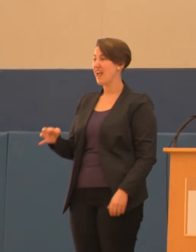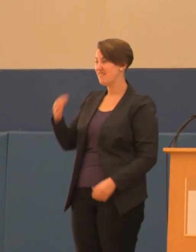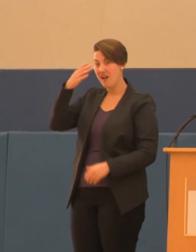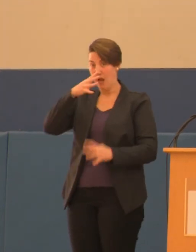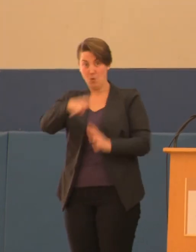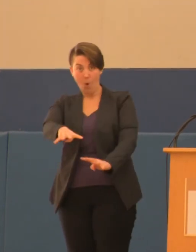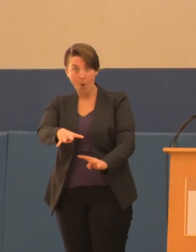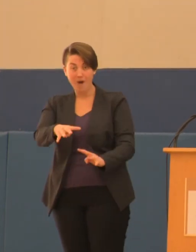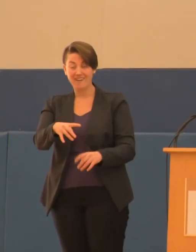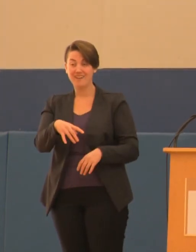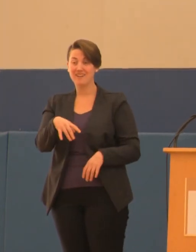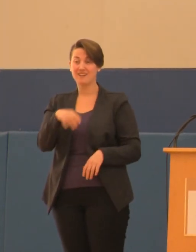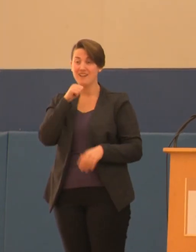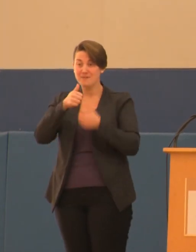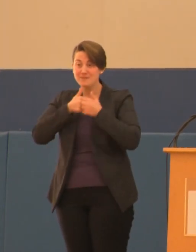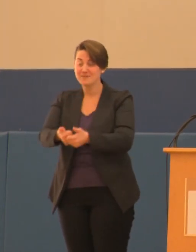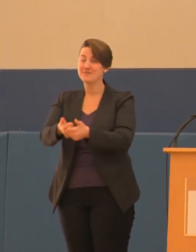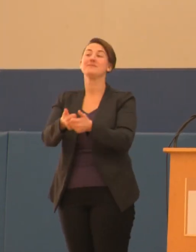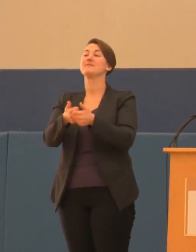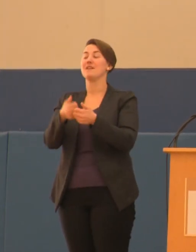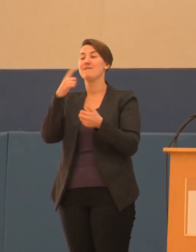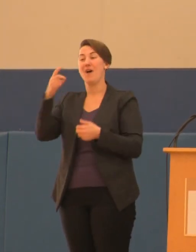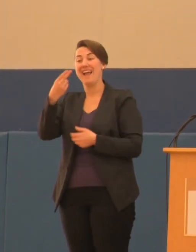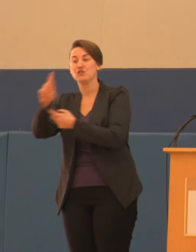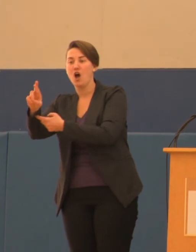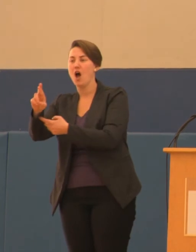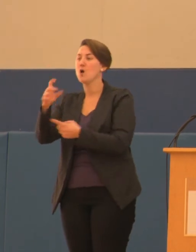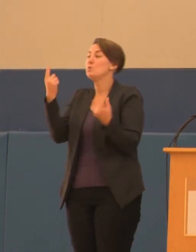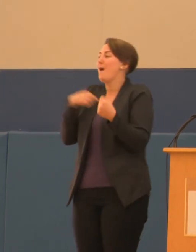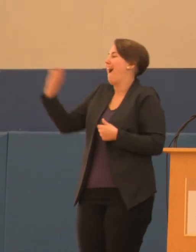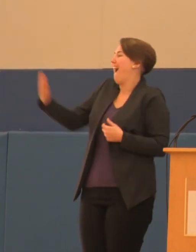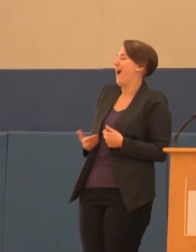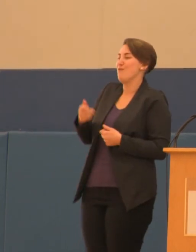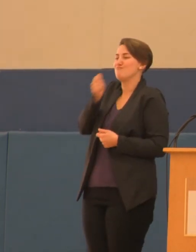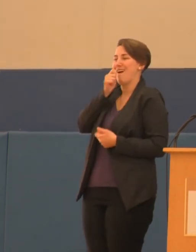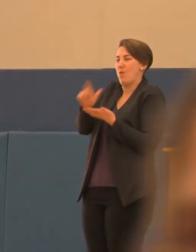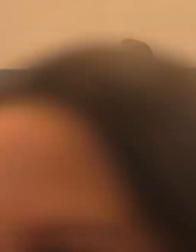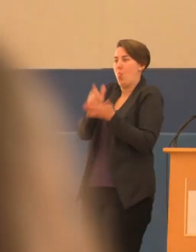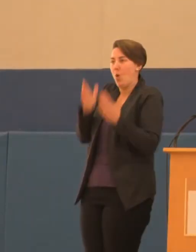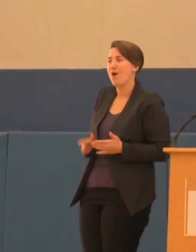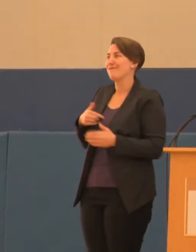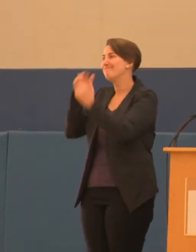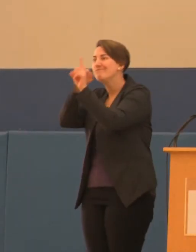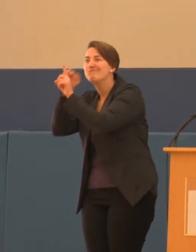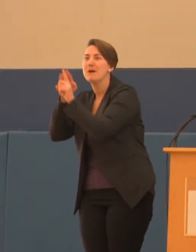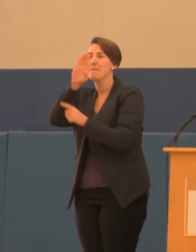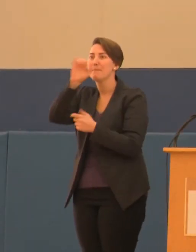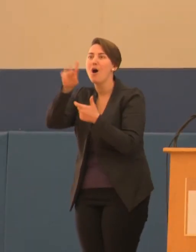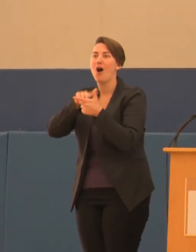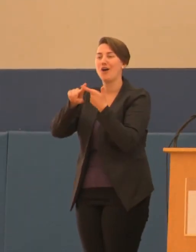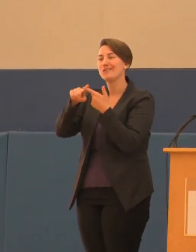you in the human resources department, find a private law firm. Go to the bar association. Go to women's